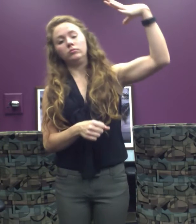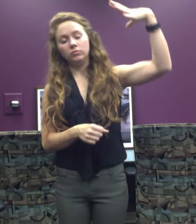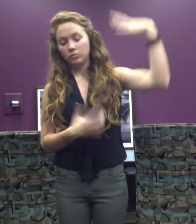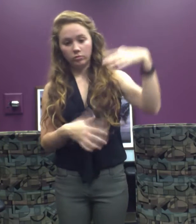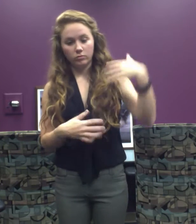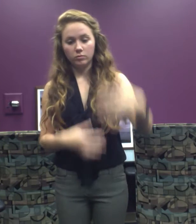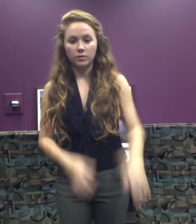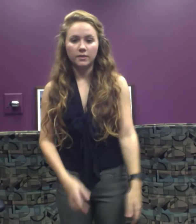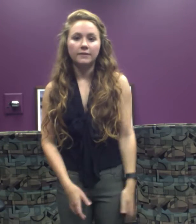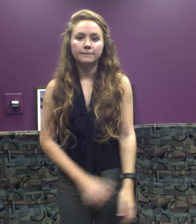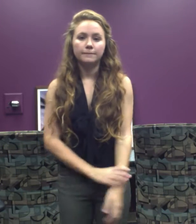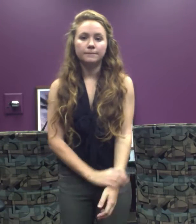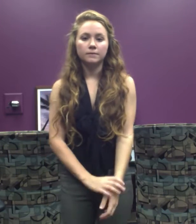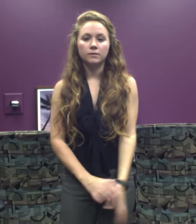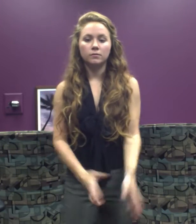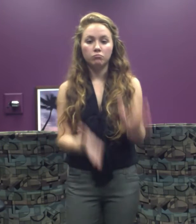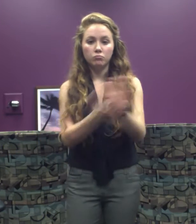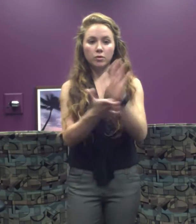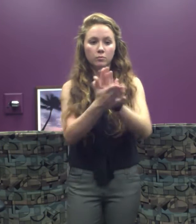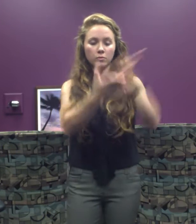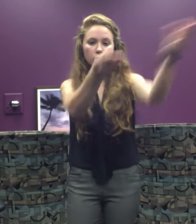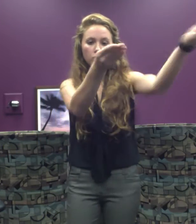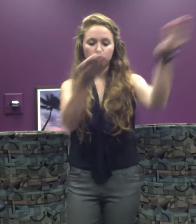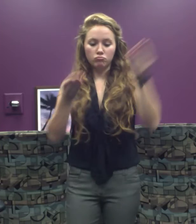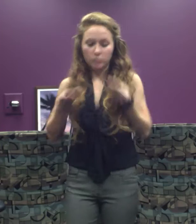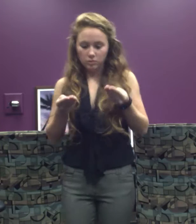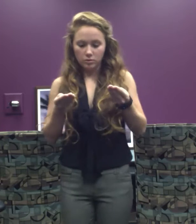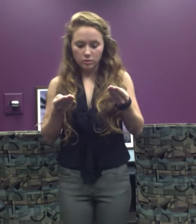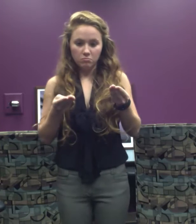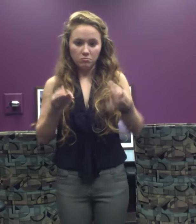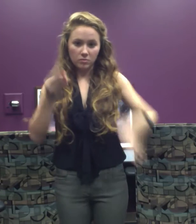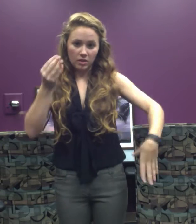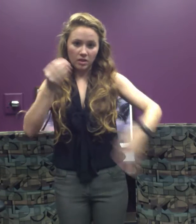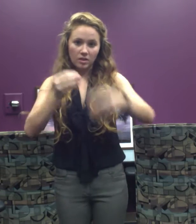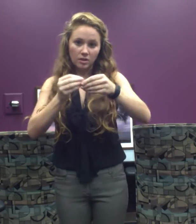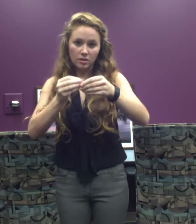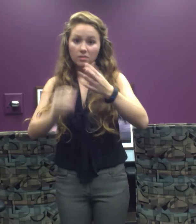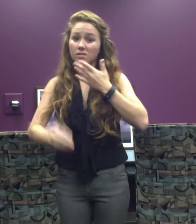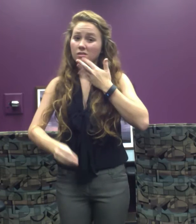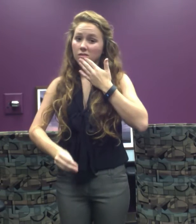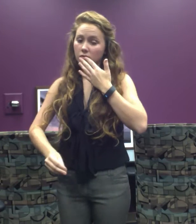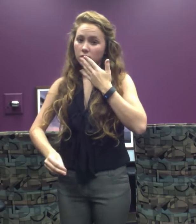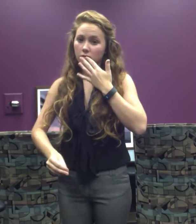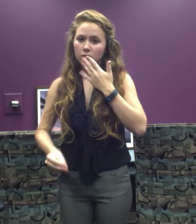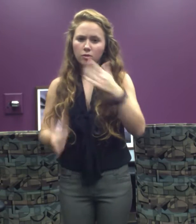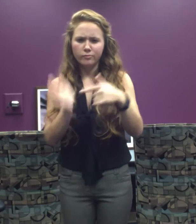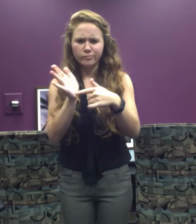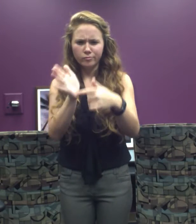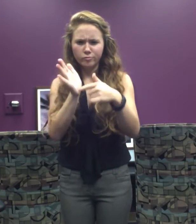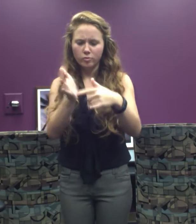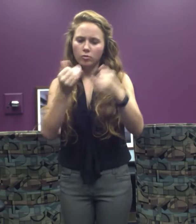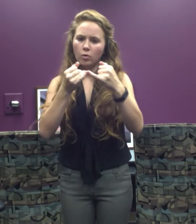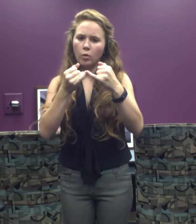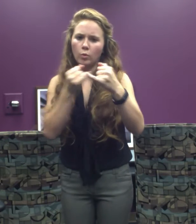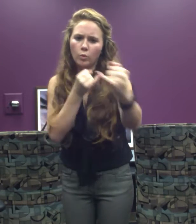me is to add color to these to show me more reinforcement of depth. So this would be,